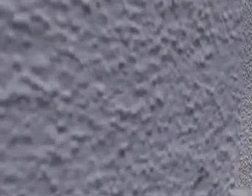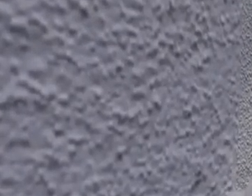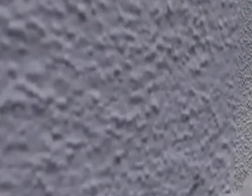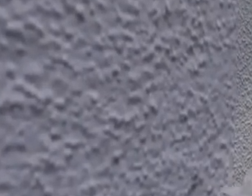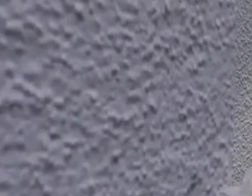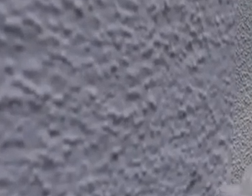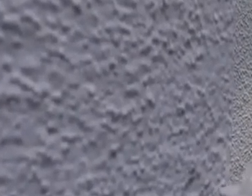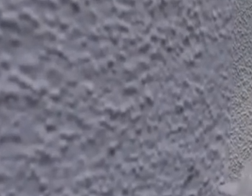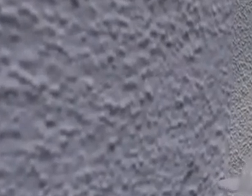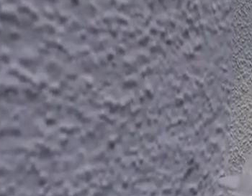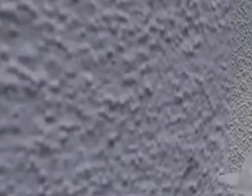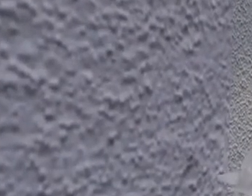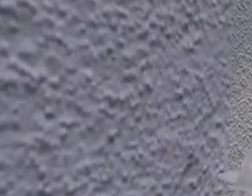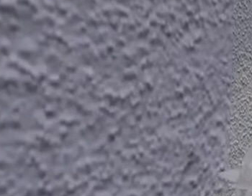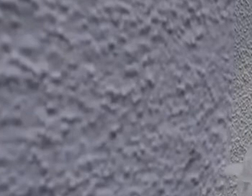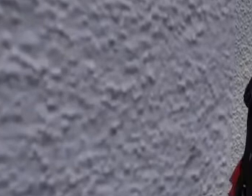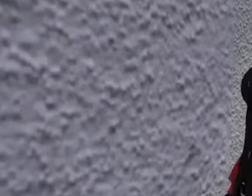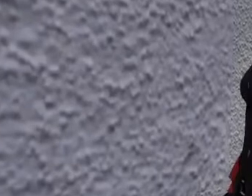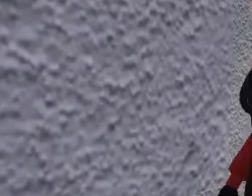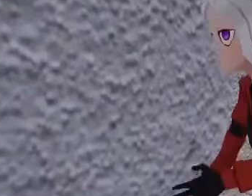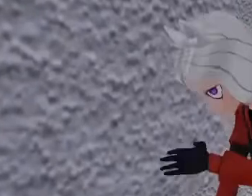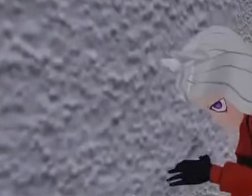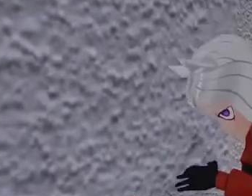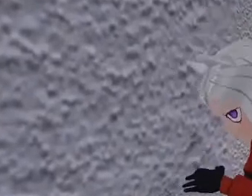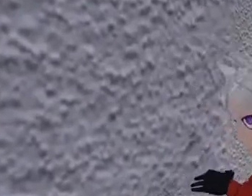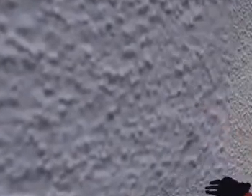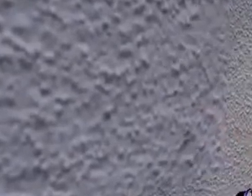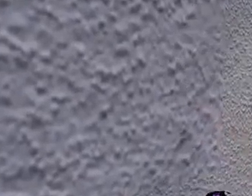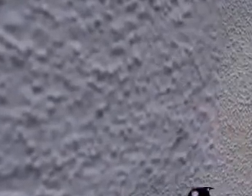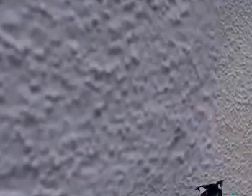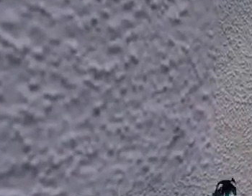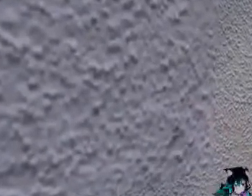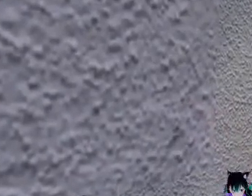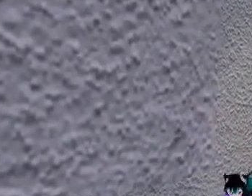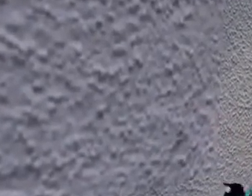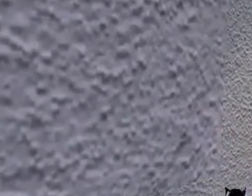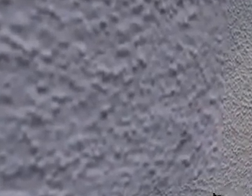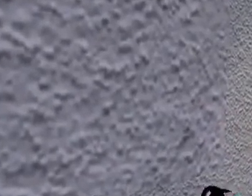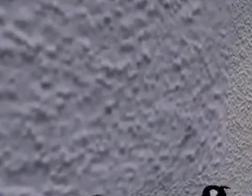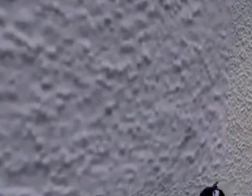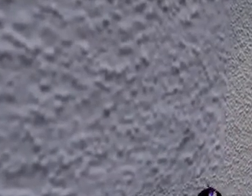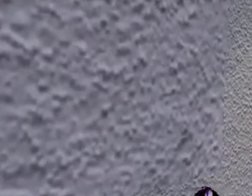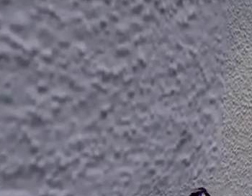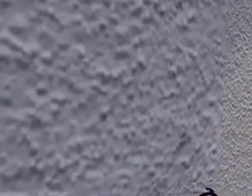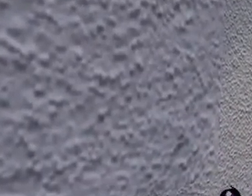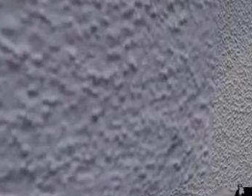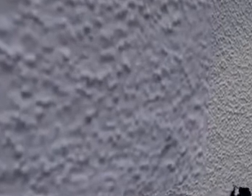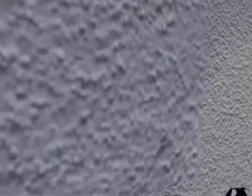got it. and just like laugh and then run away out the door. Okay, And then awesome. we I like that laugh. idea. Yeah.